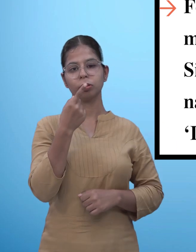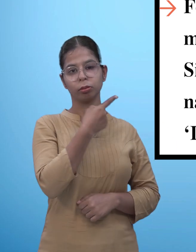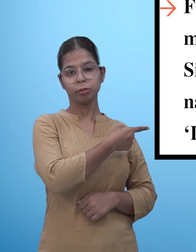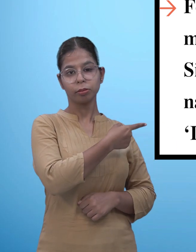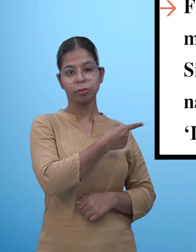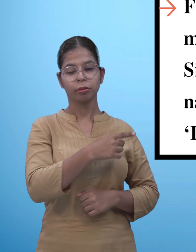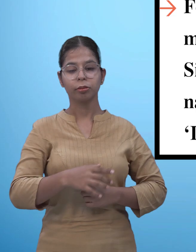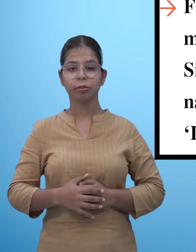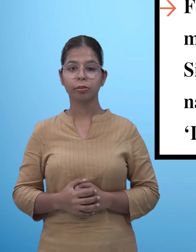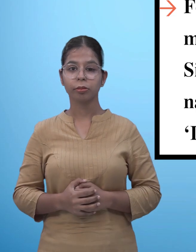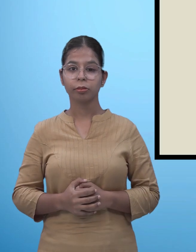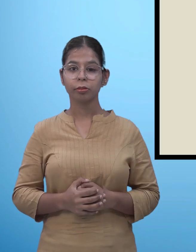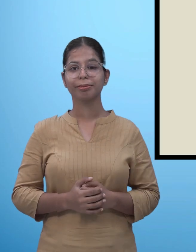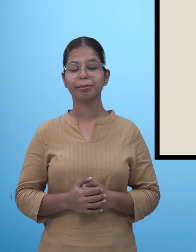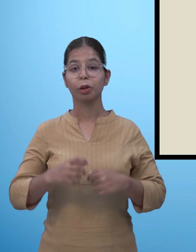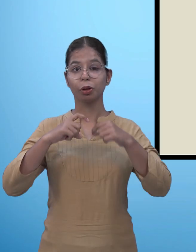India.